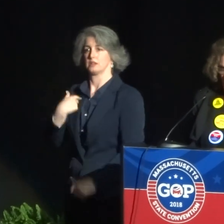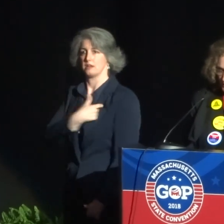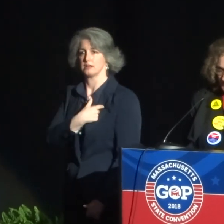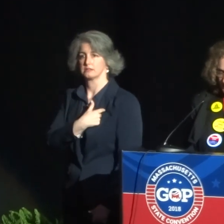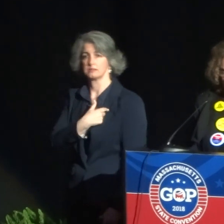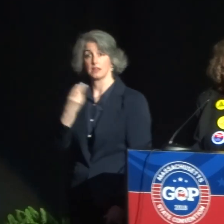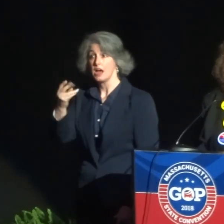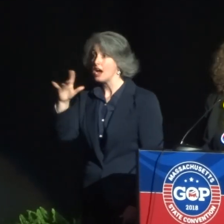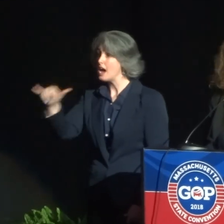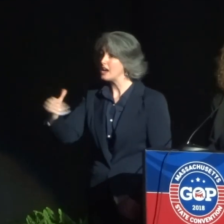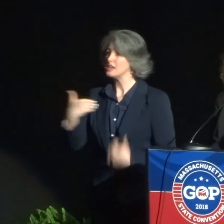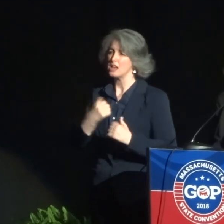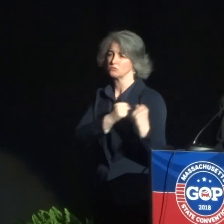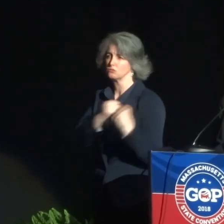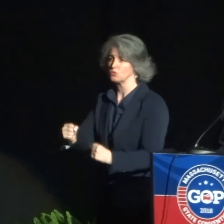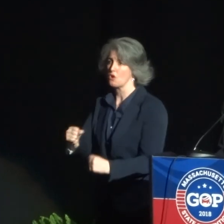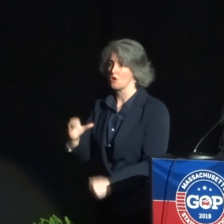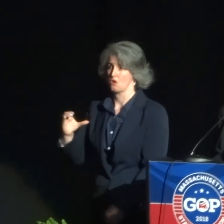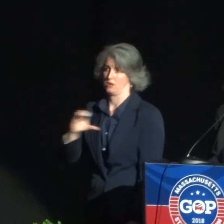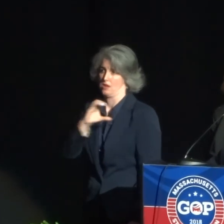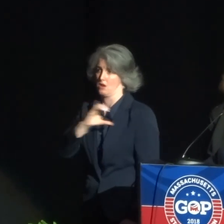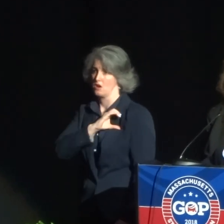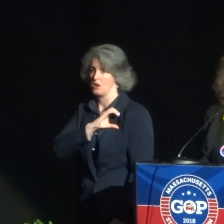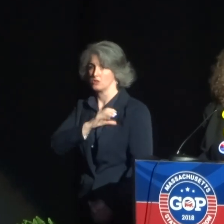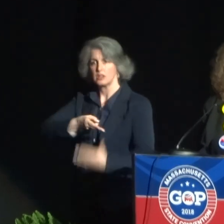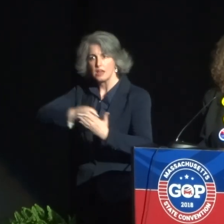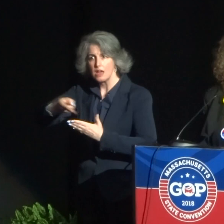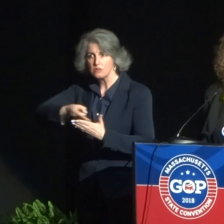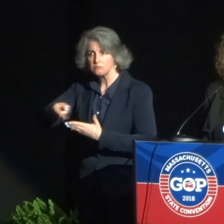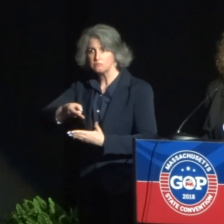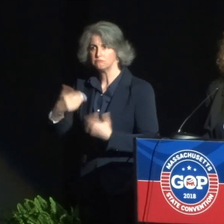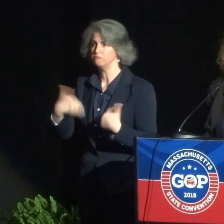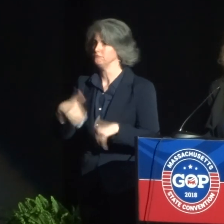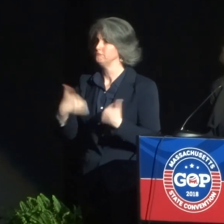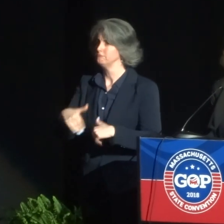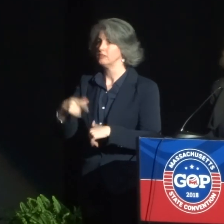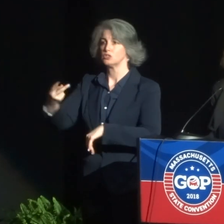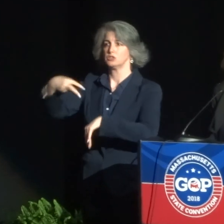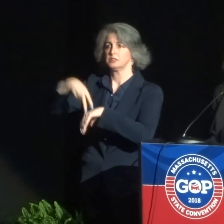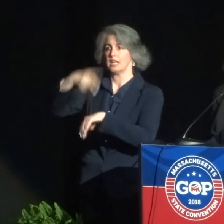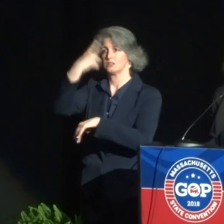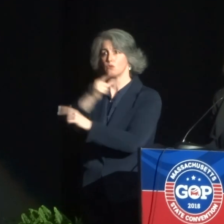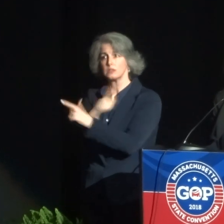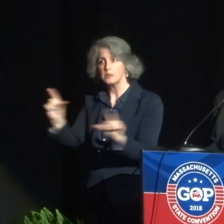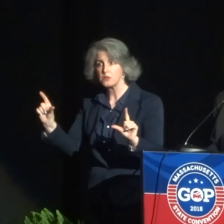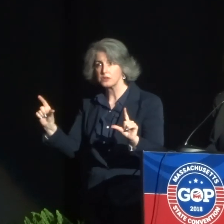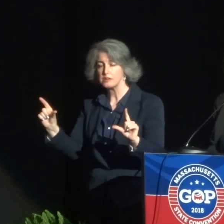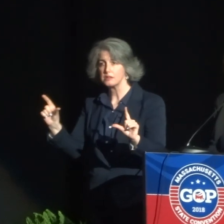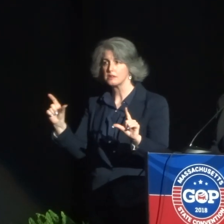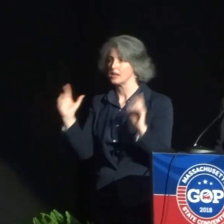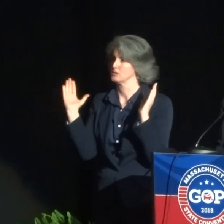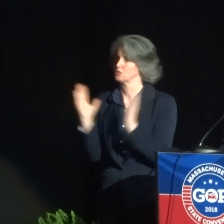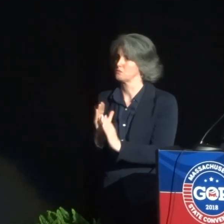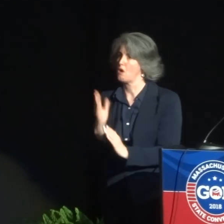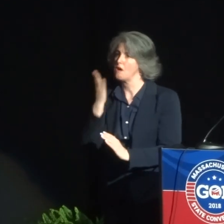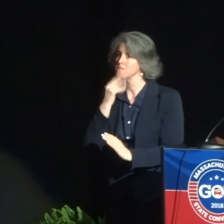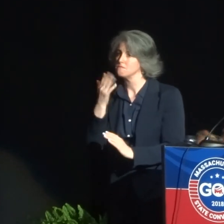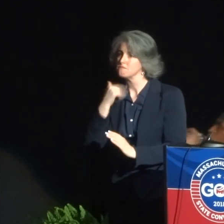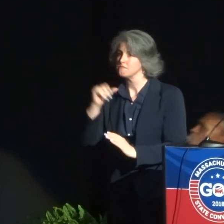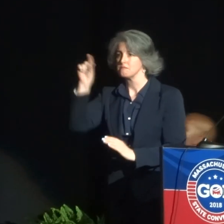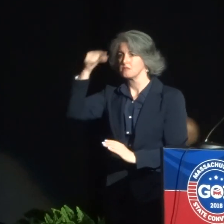of strong character, integrity, honesty. She stands for liberty as a small government